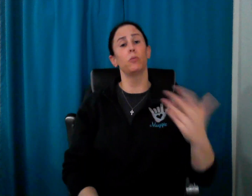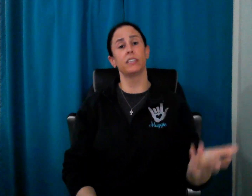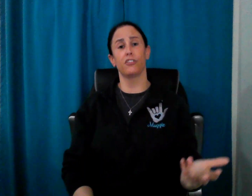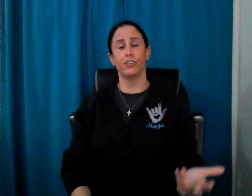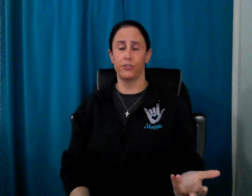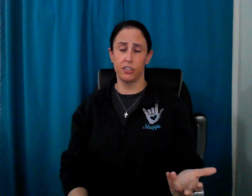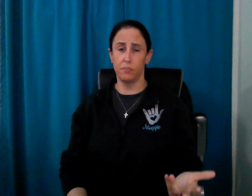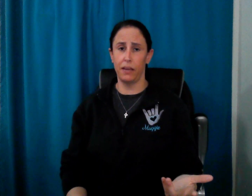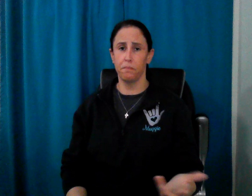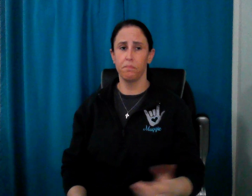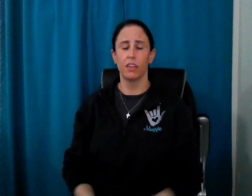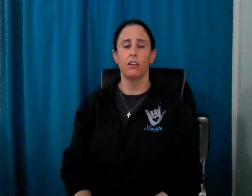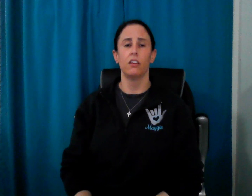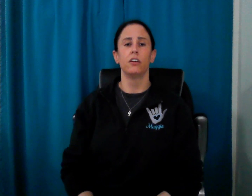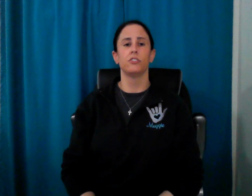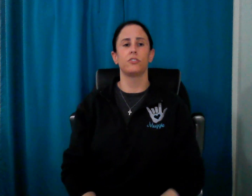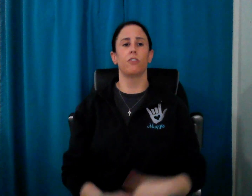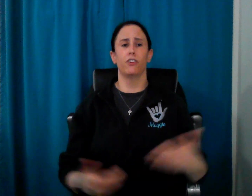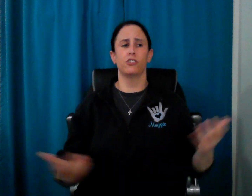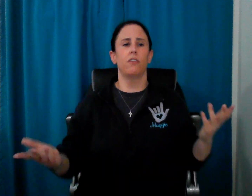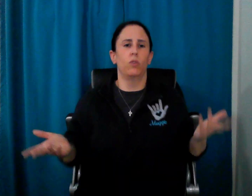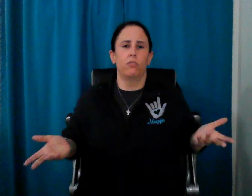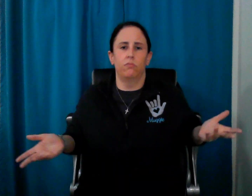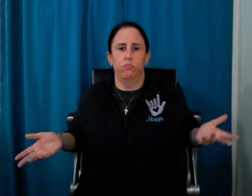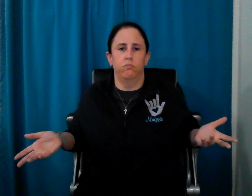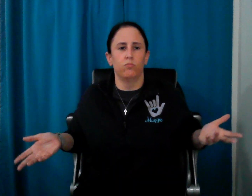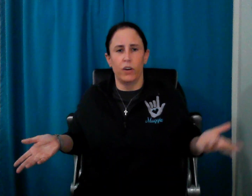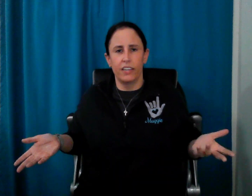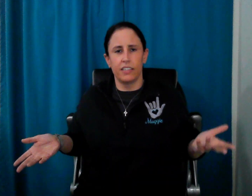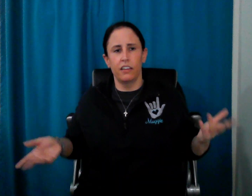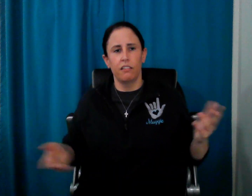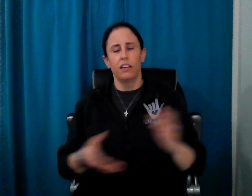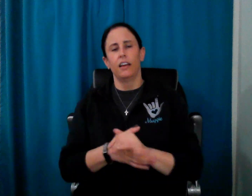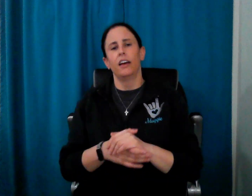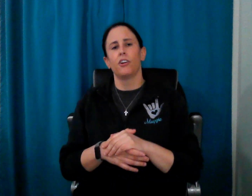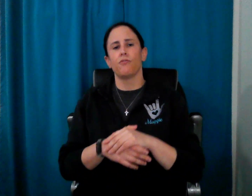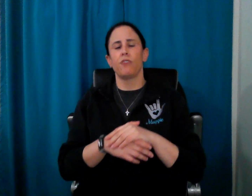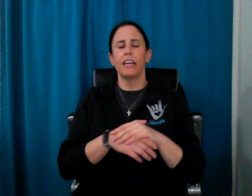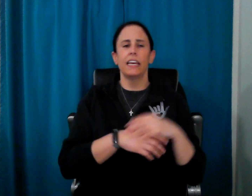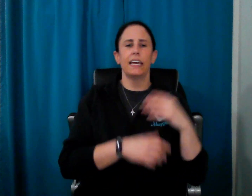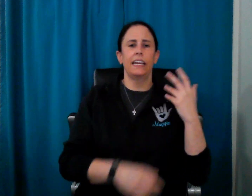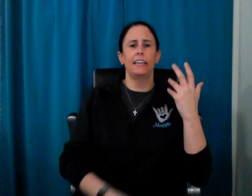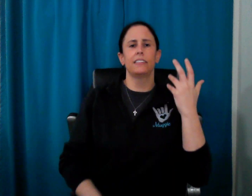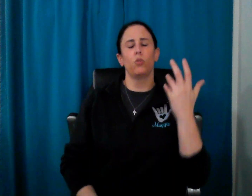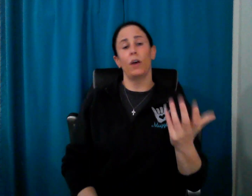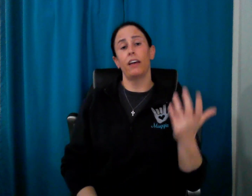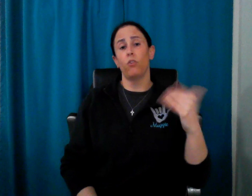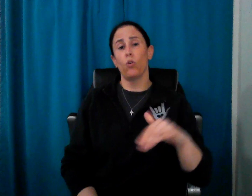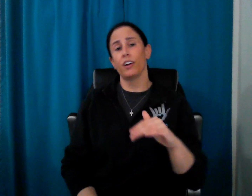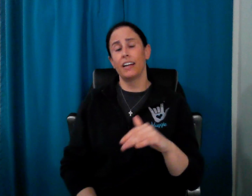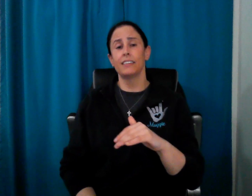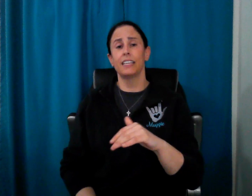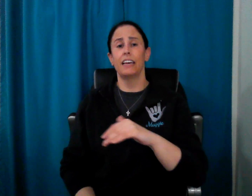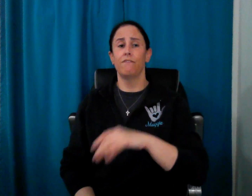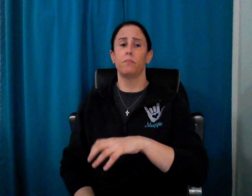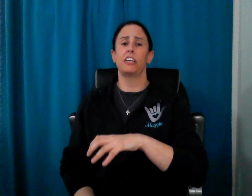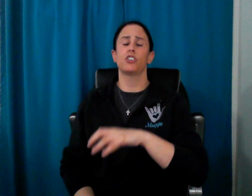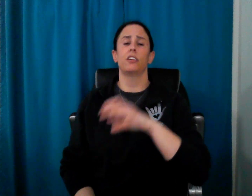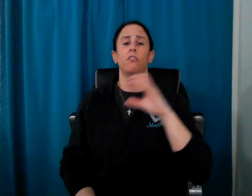was introduced to me. So first off, well, what is it? Ranking, it is a way of organizing information on